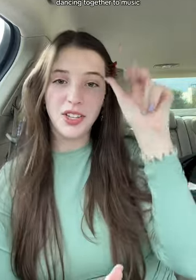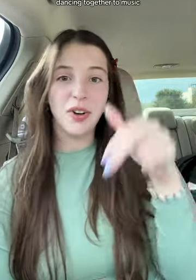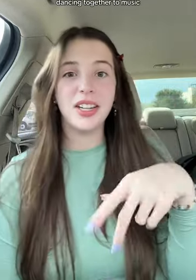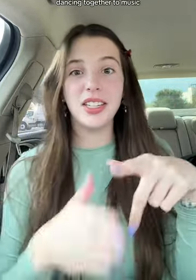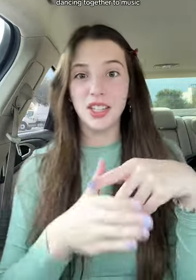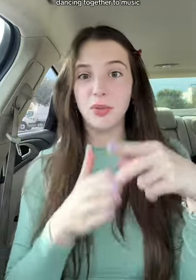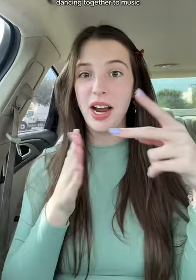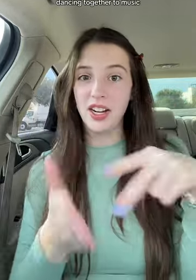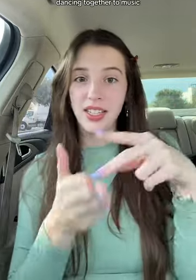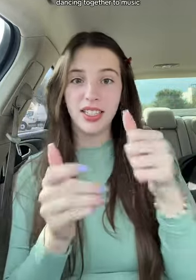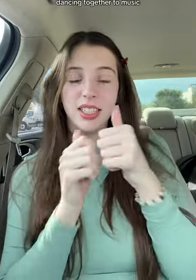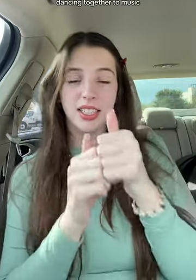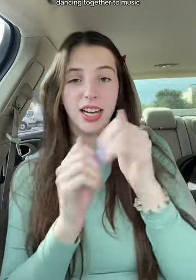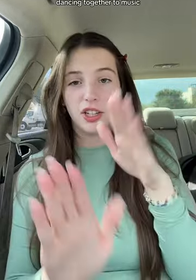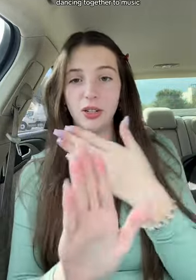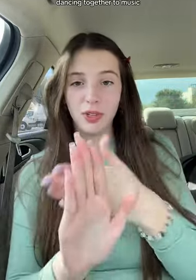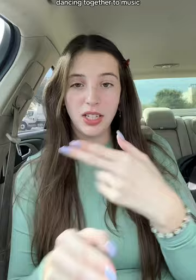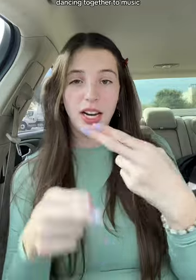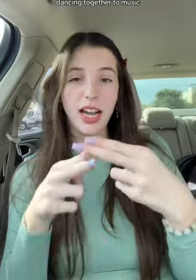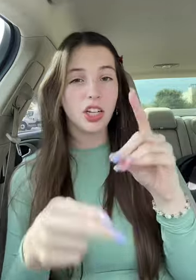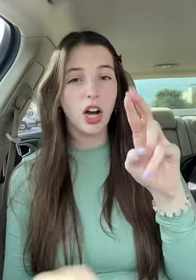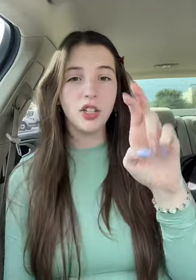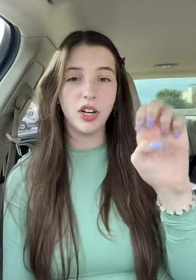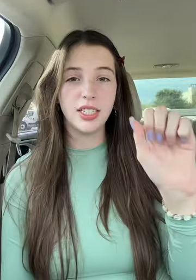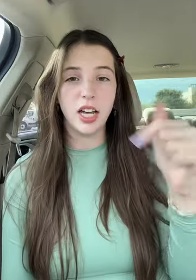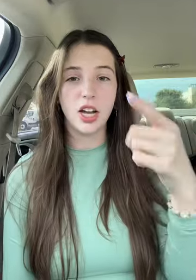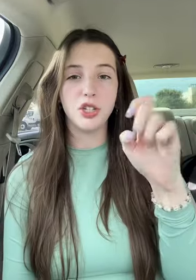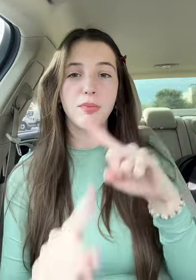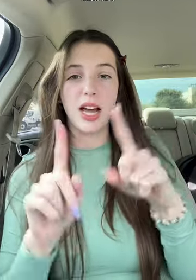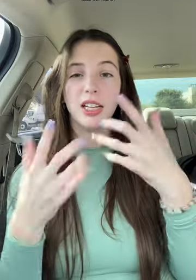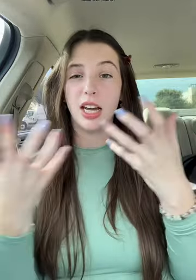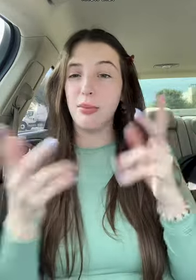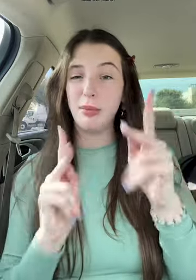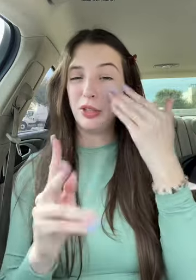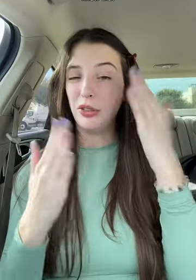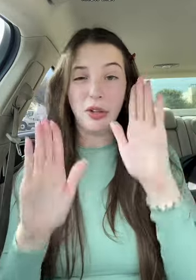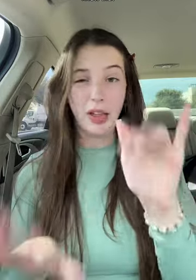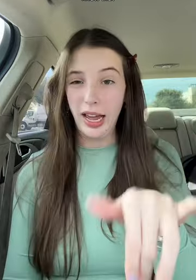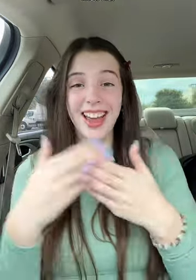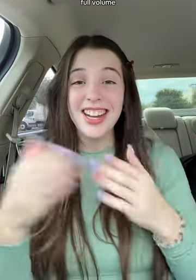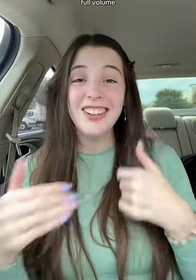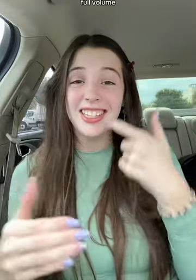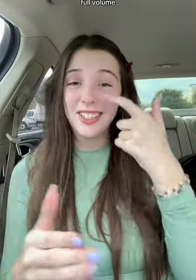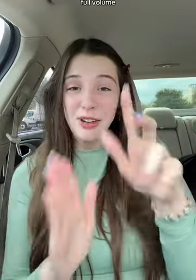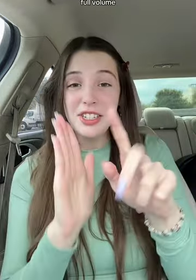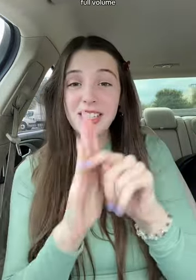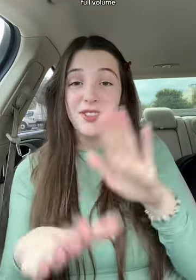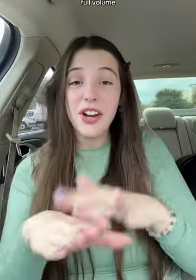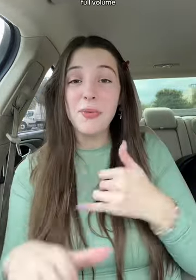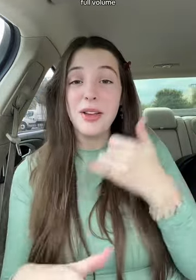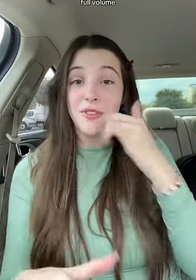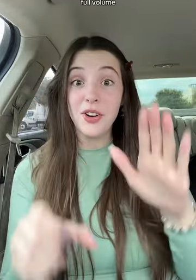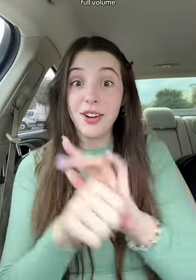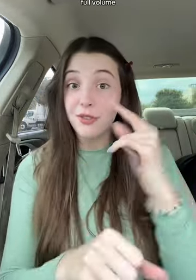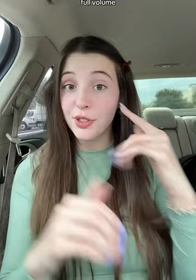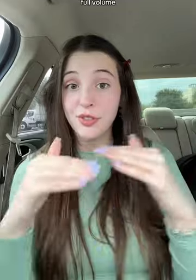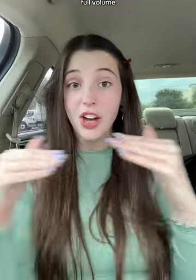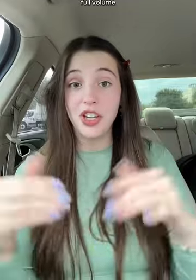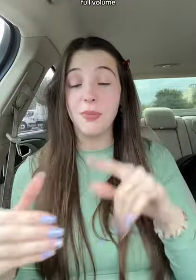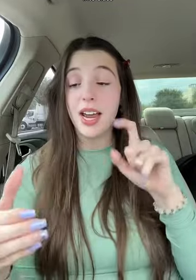horse and this rider dancing together to music. It's called dressage, but a lot of people don't know that. Anyways, I was watching this video on my phone at full volume and I had